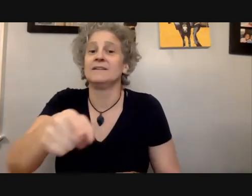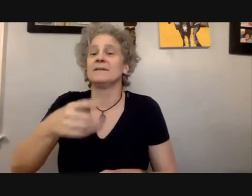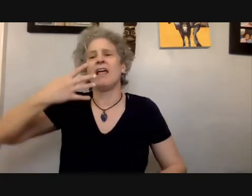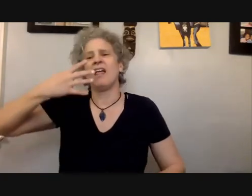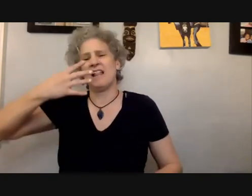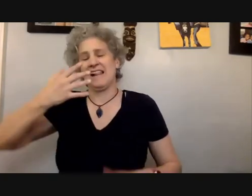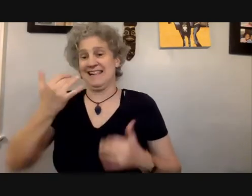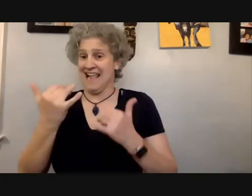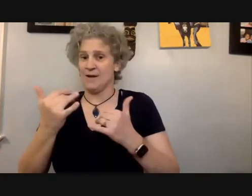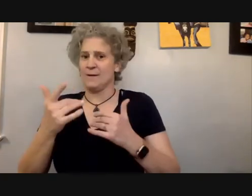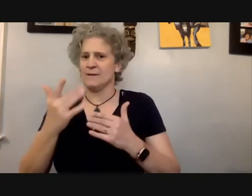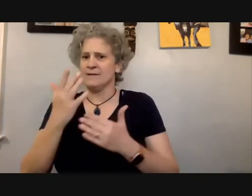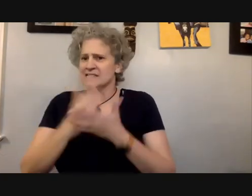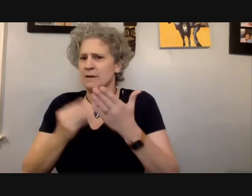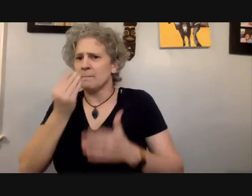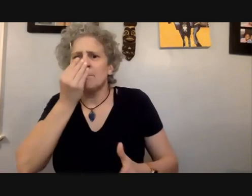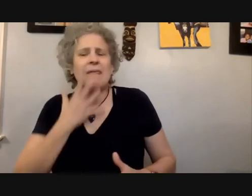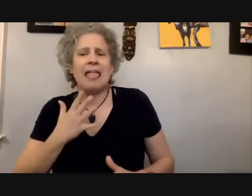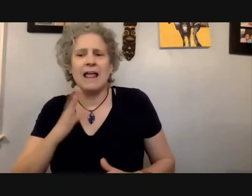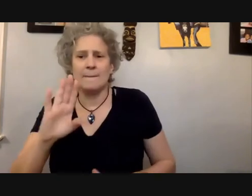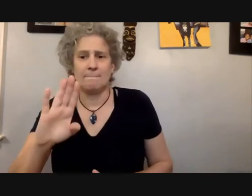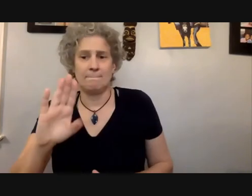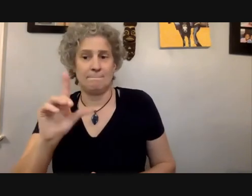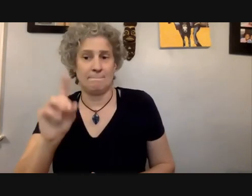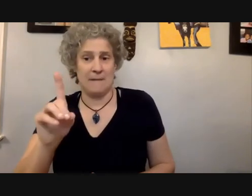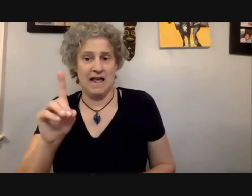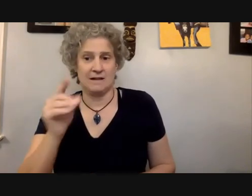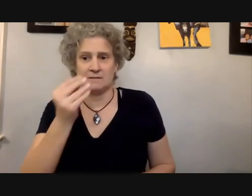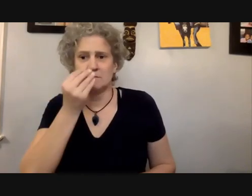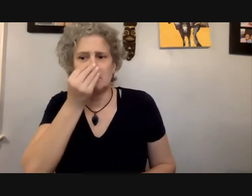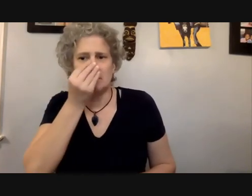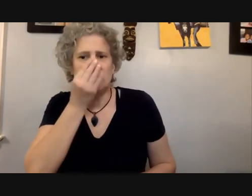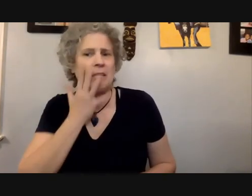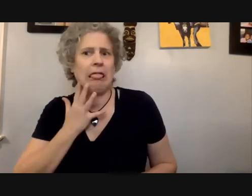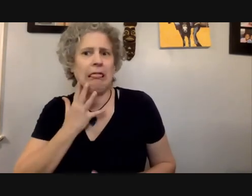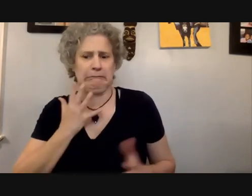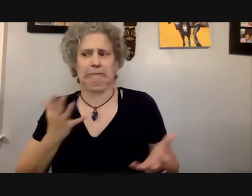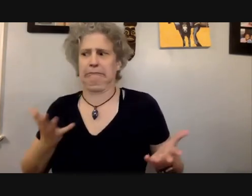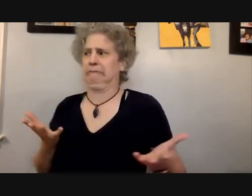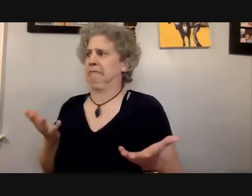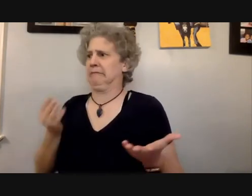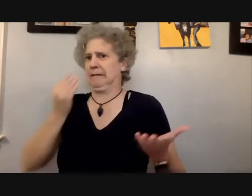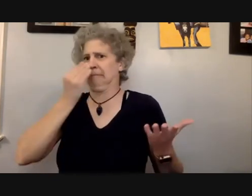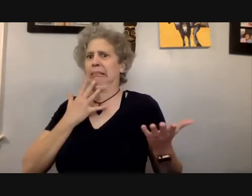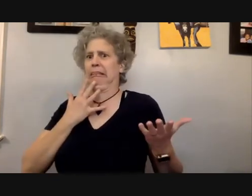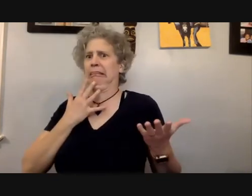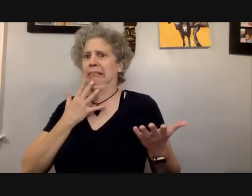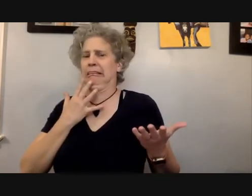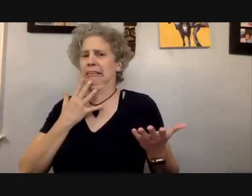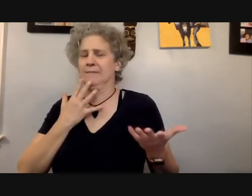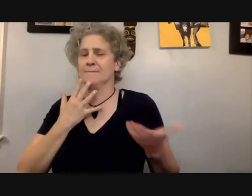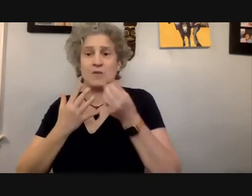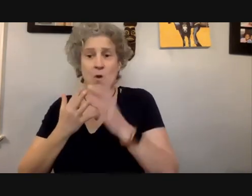think that's a cute sign how that actually came to be. Now, some people do have like a